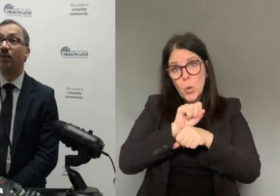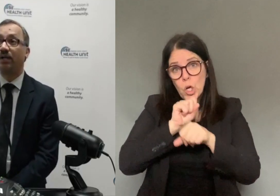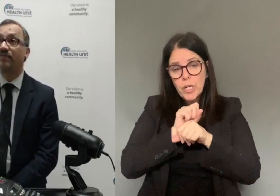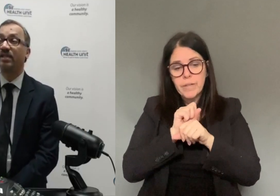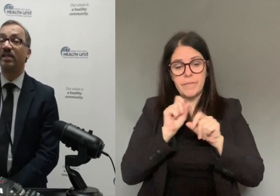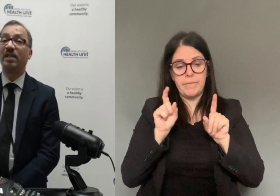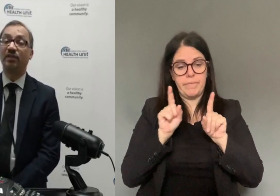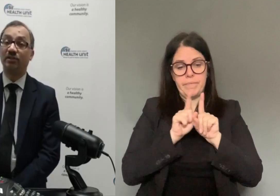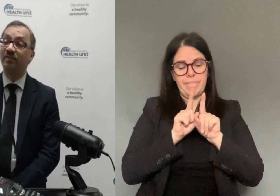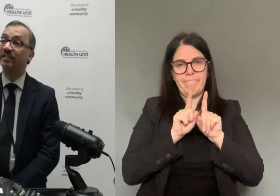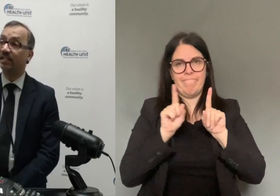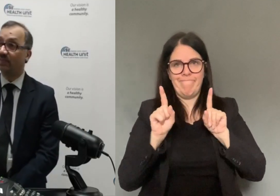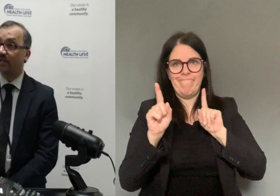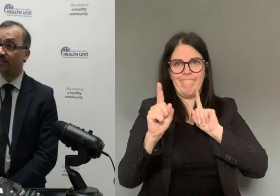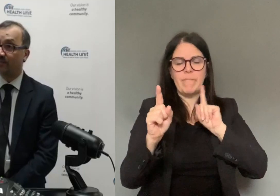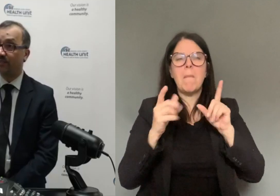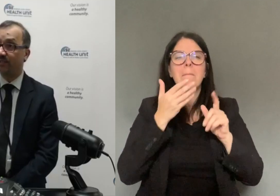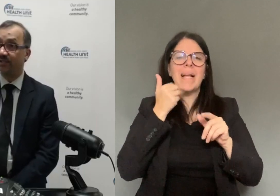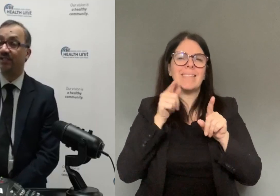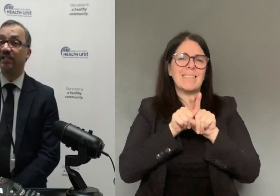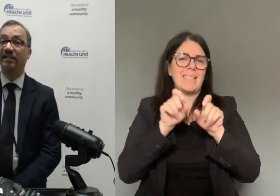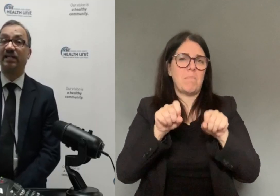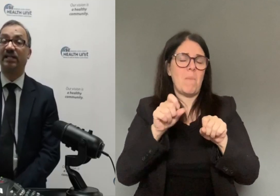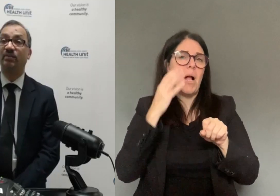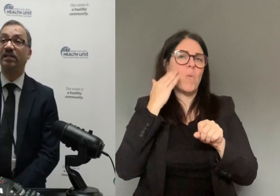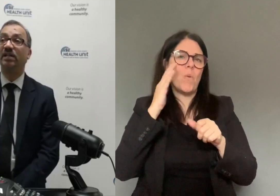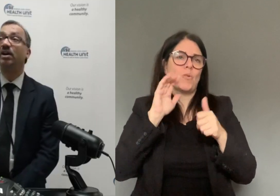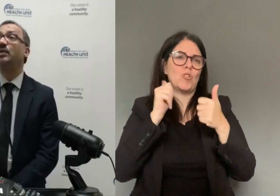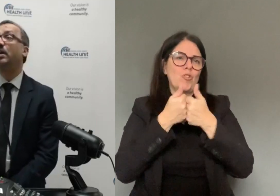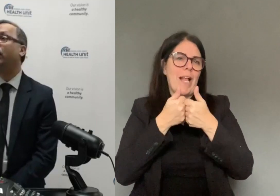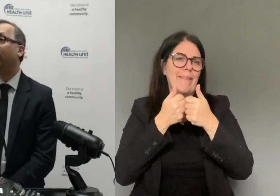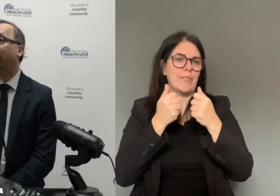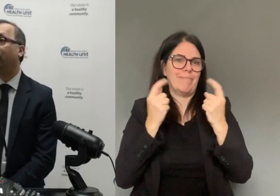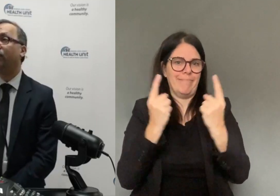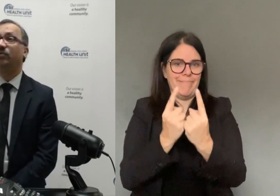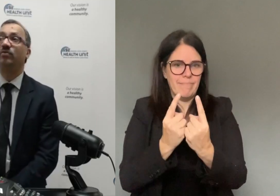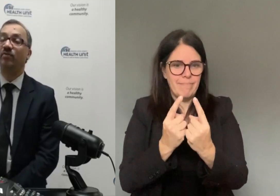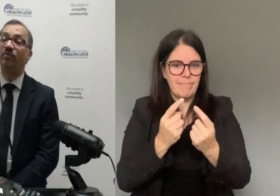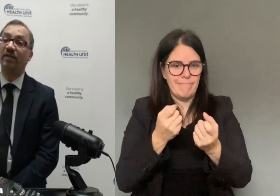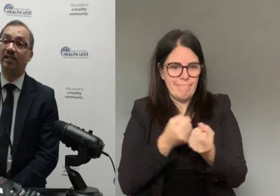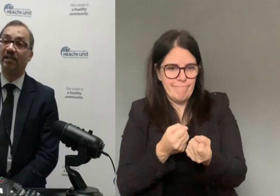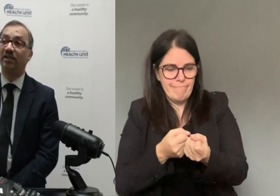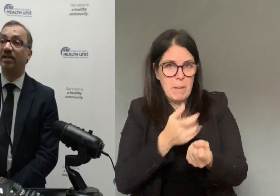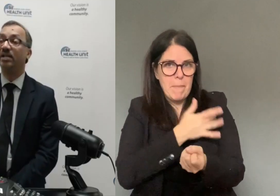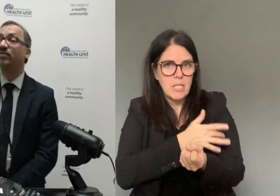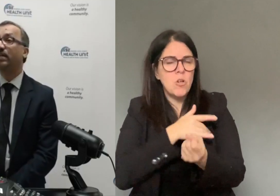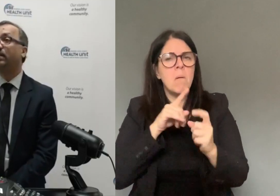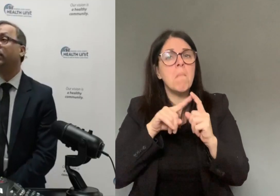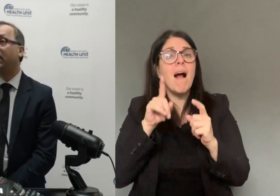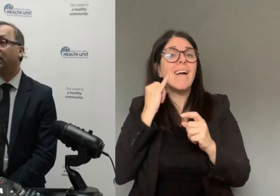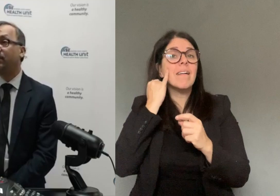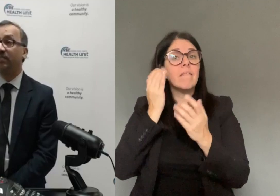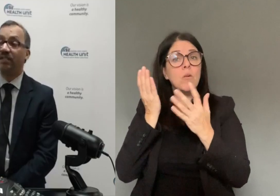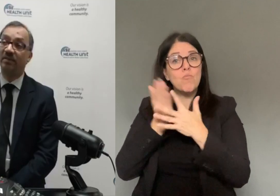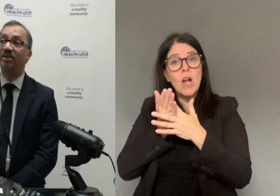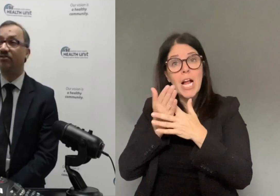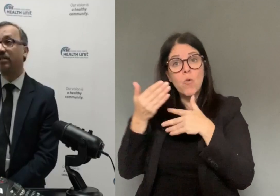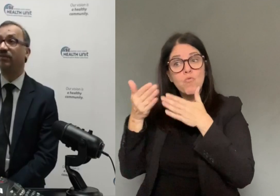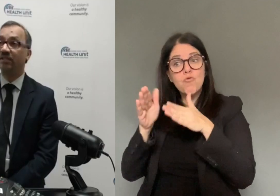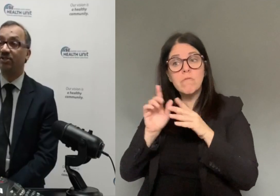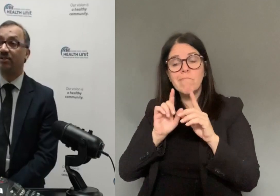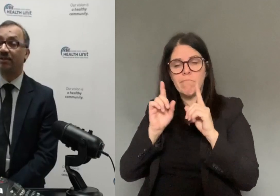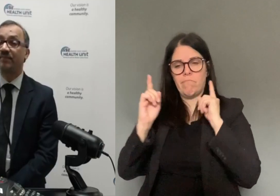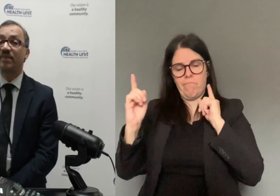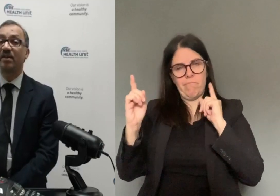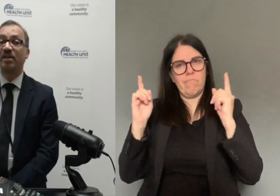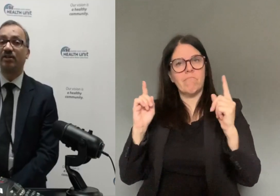at work, to the best as possible, especially when they're out in a break room, when they're not interacting with patients, but they may be interacting with